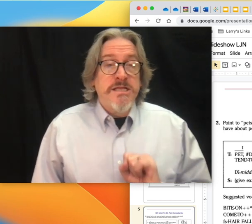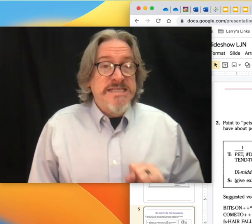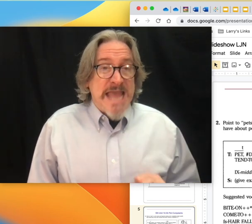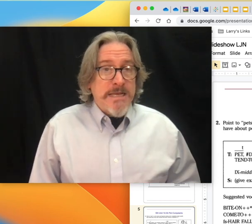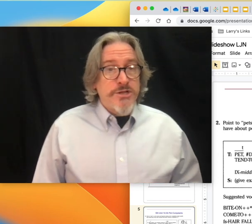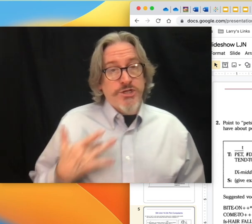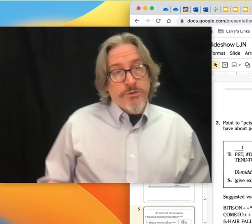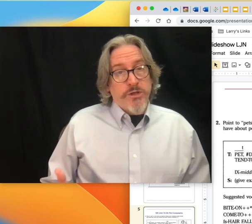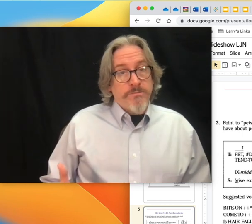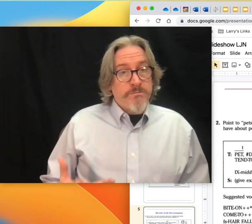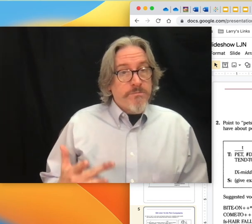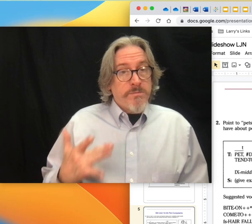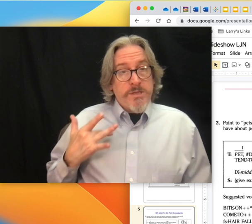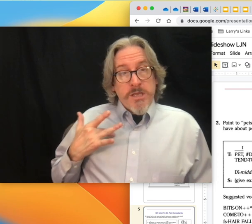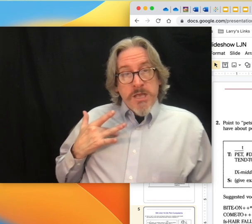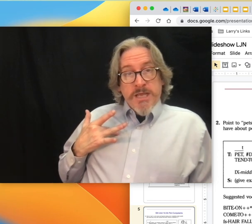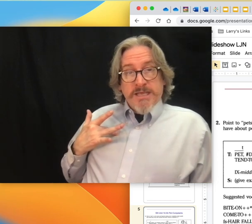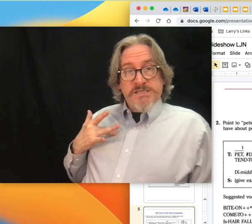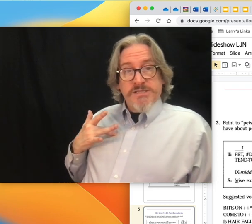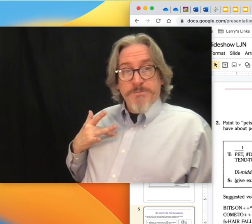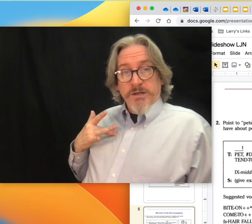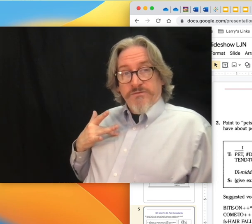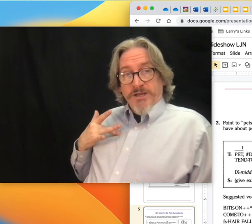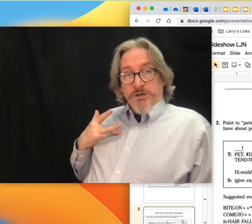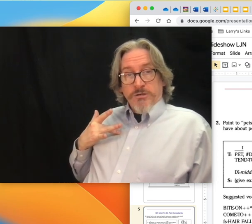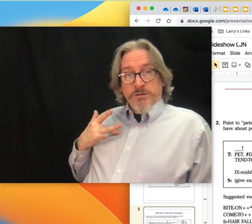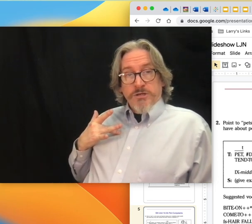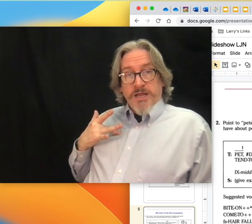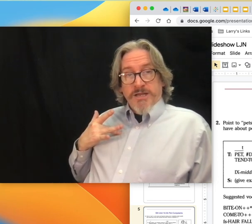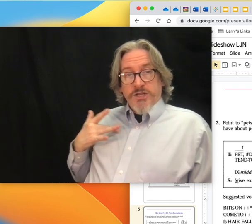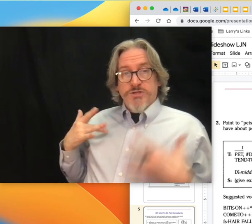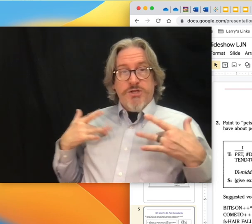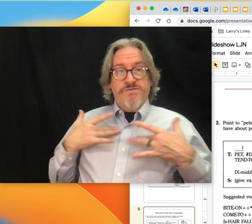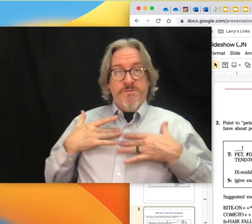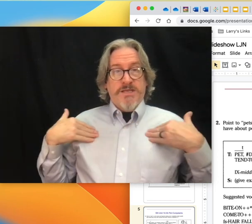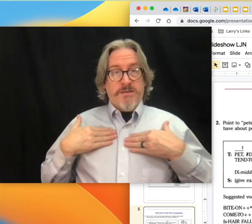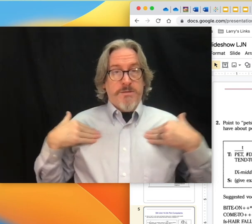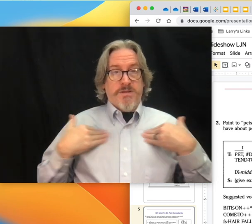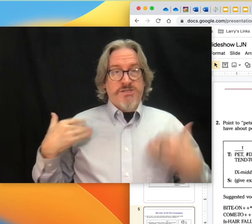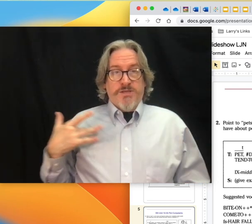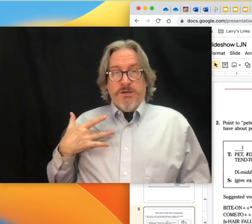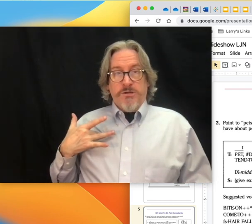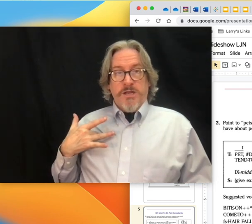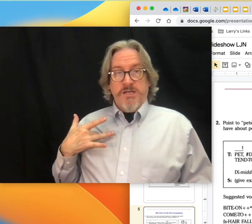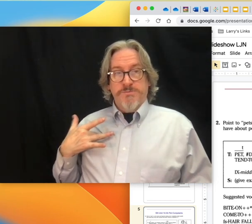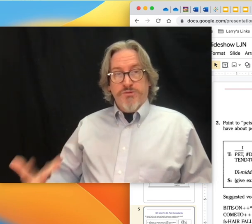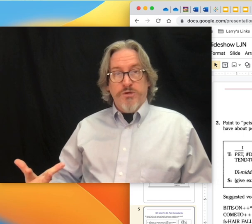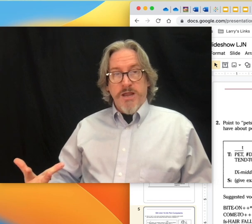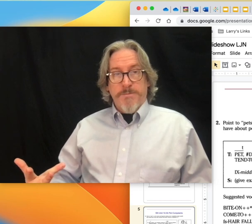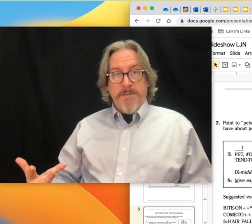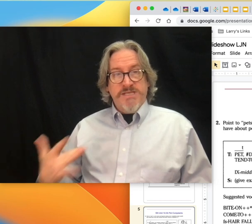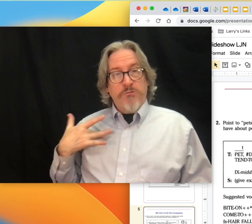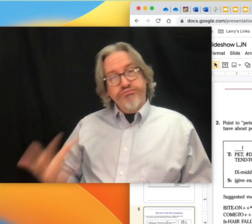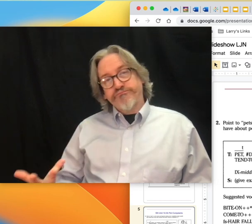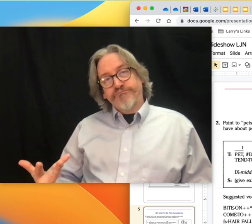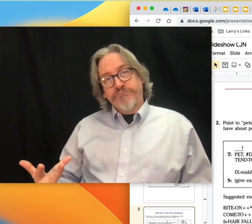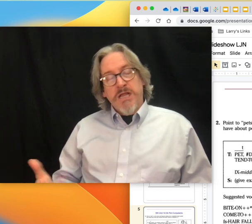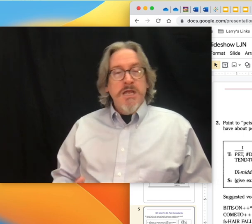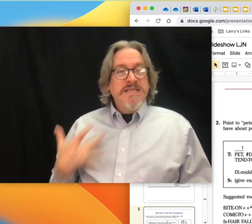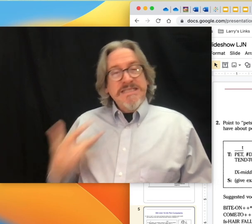and tend to. It's the middle finger, and usually it goes from like the muscle here, and just kind of pops